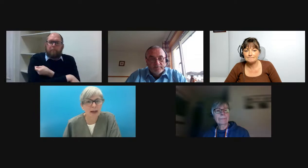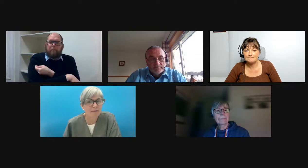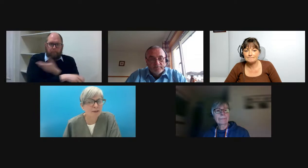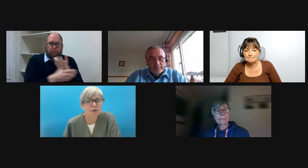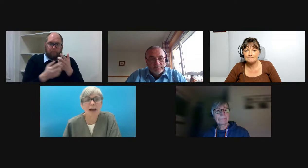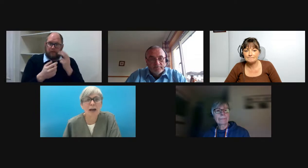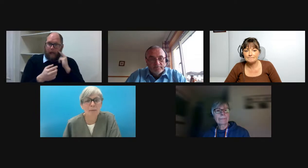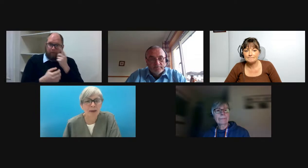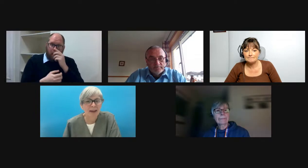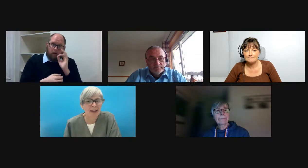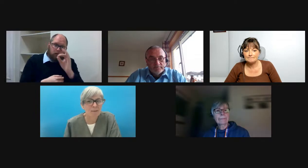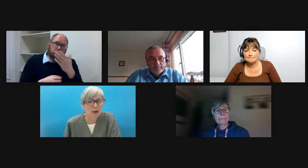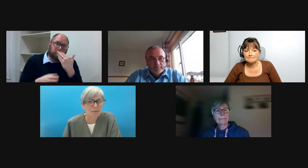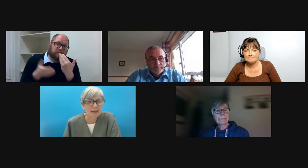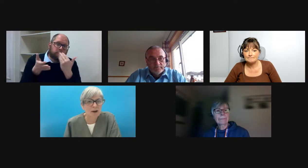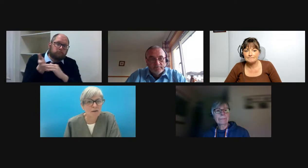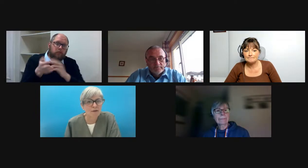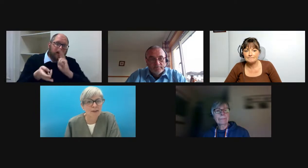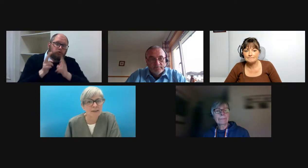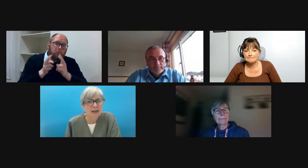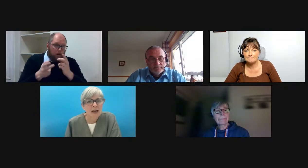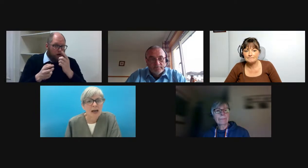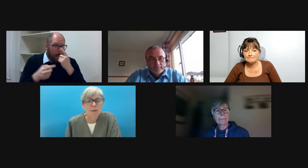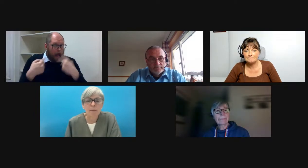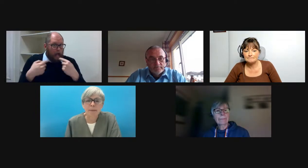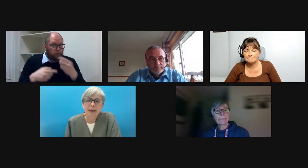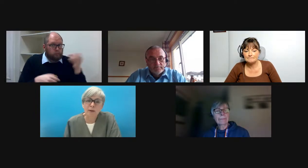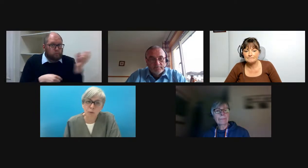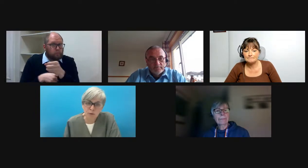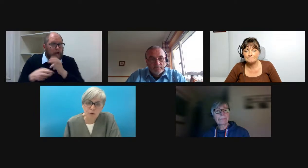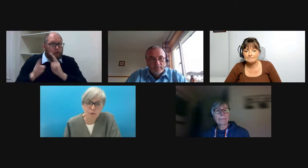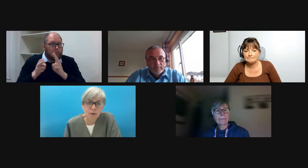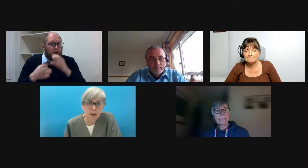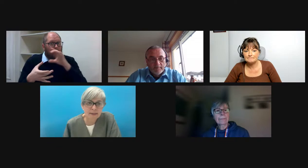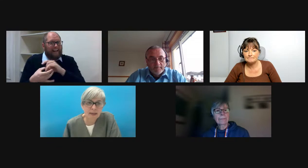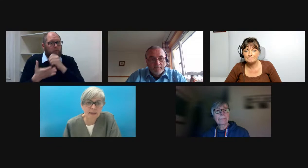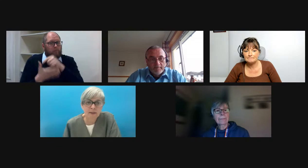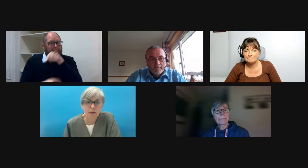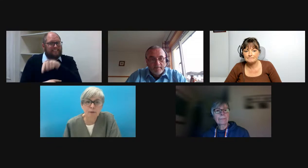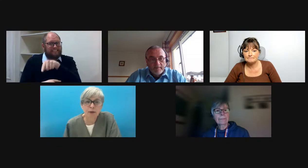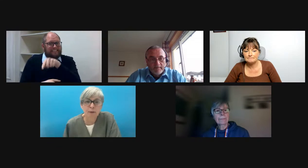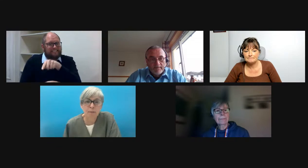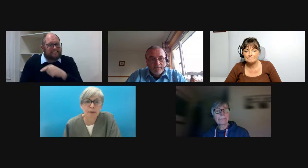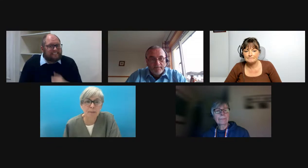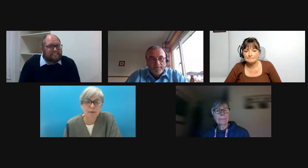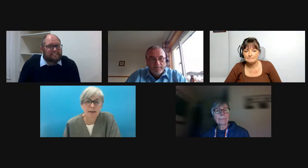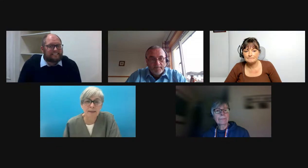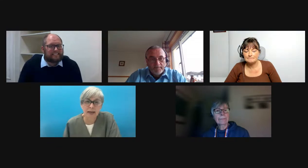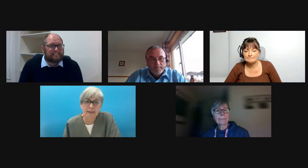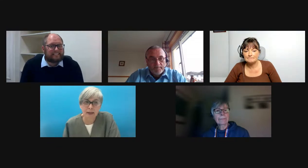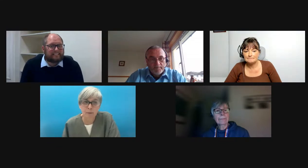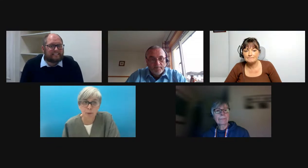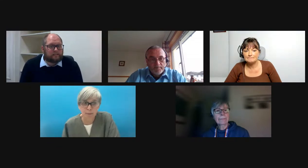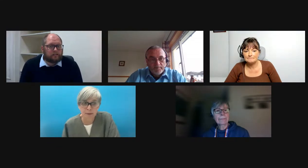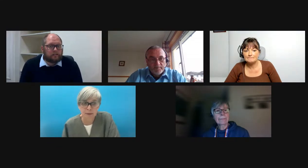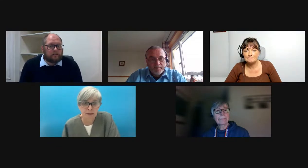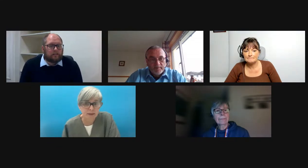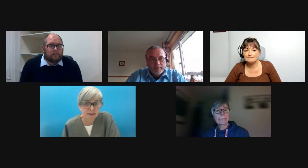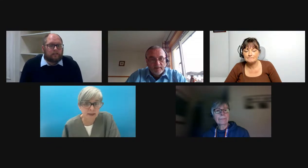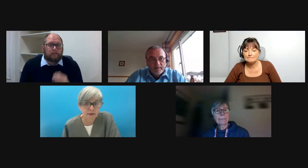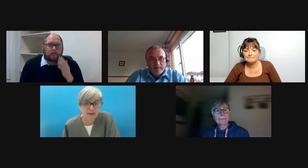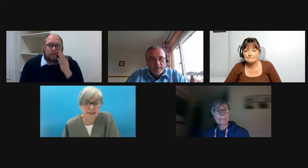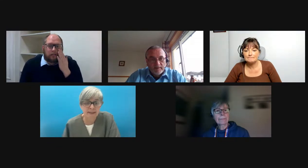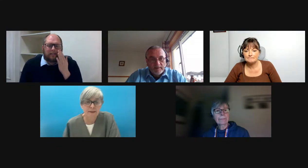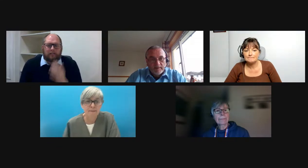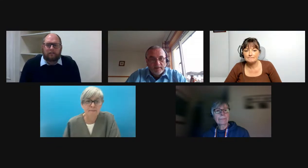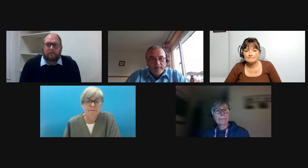or whatever jab may be offered, they can also request an interpreter be provided at that appointment. Is